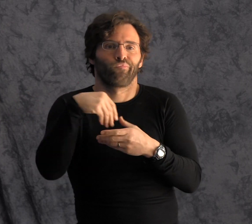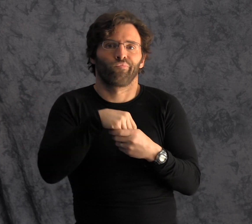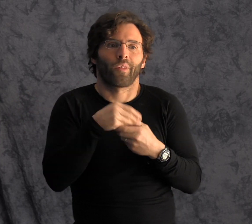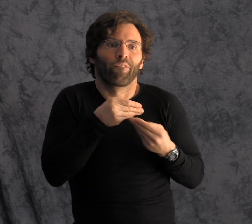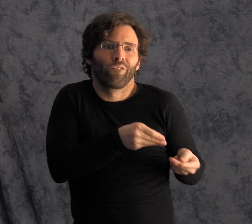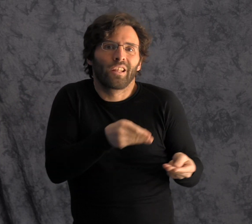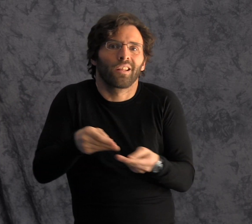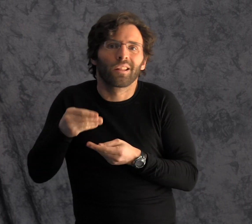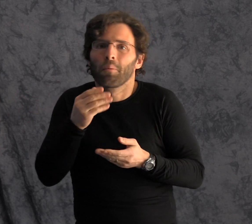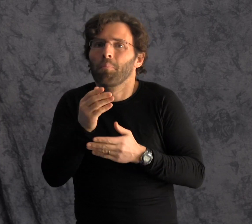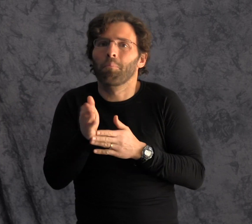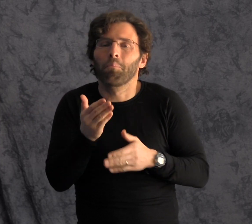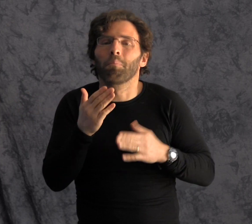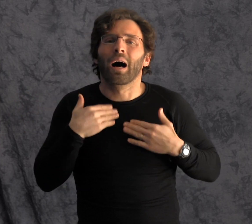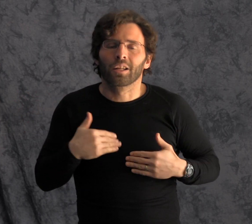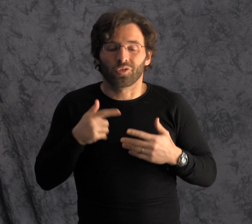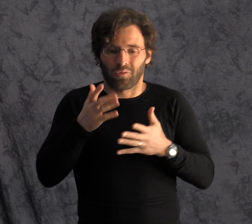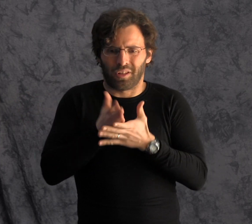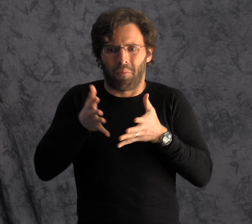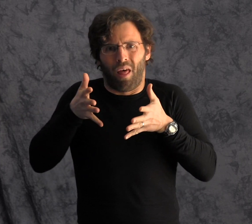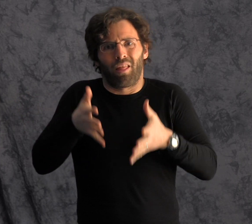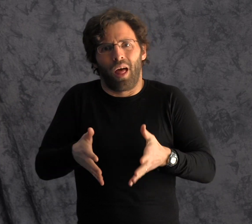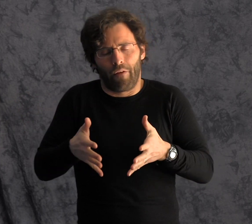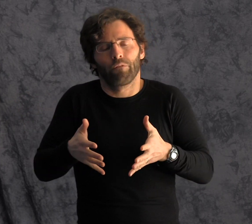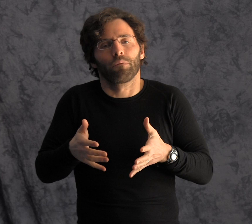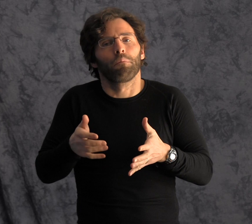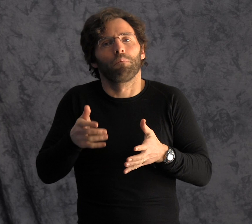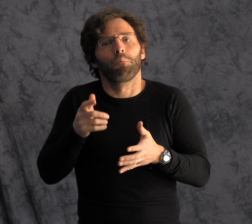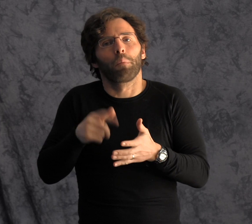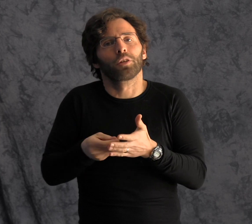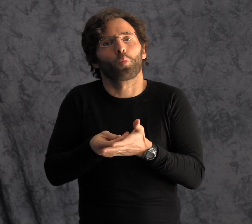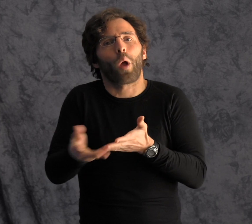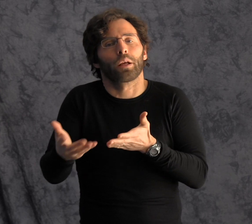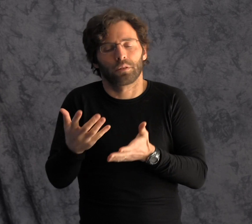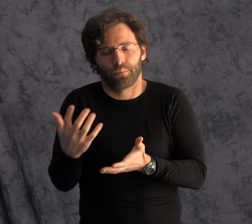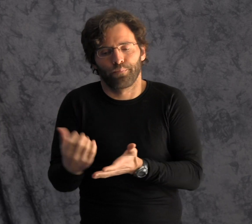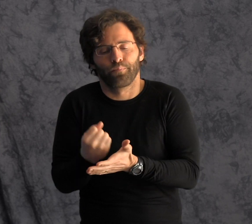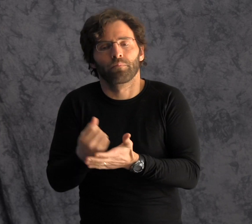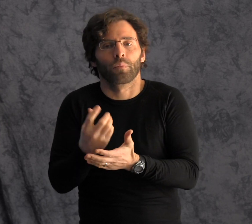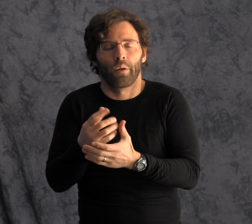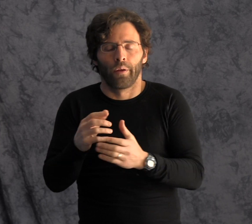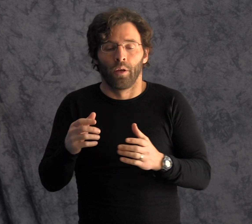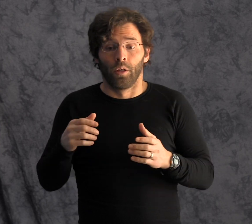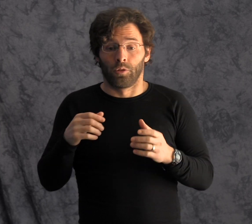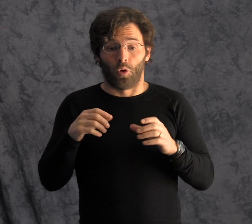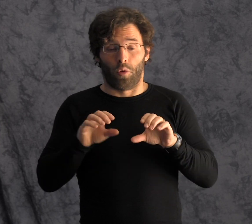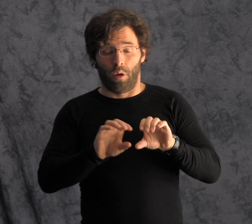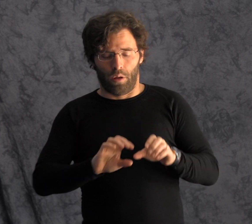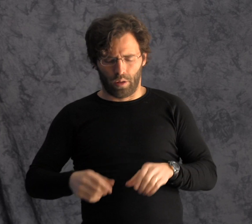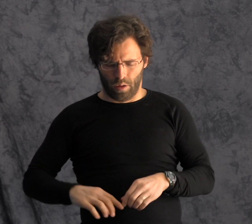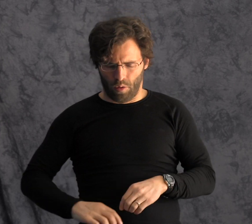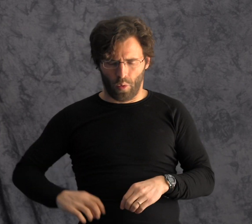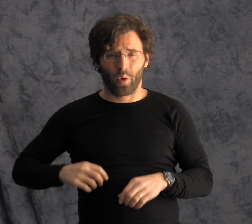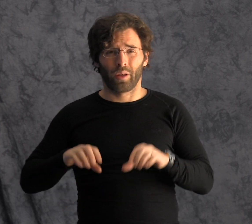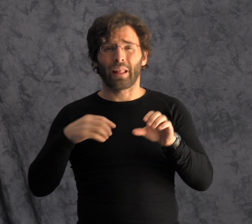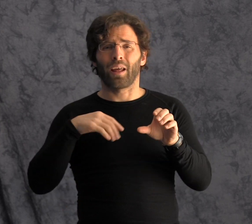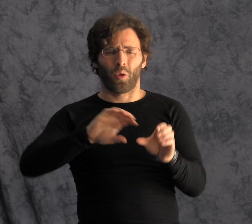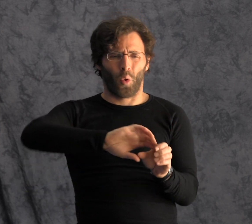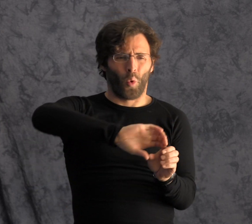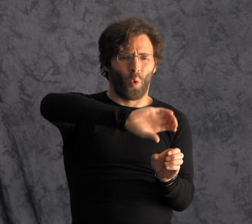body. In the large intestines, feces spends quite a bit of time and is in contact relatively closely with the walls